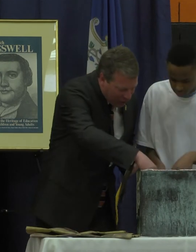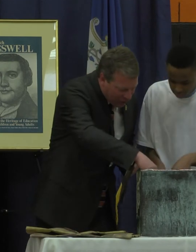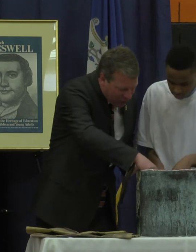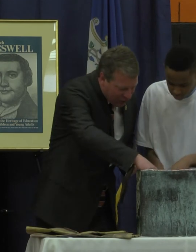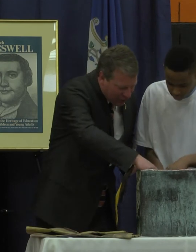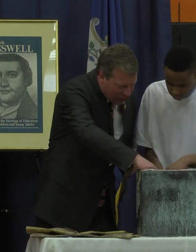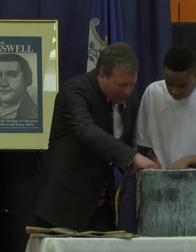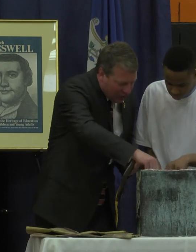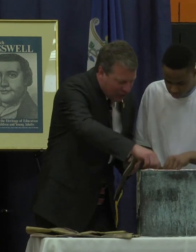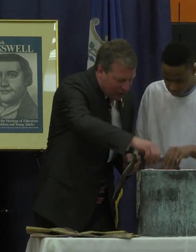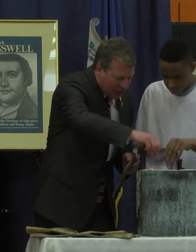There's more in there.